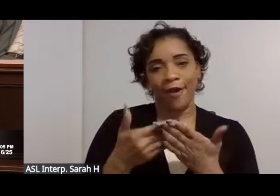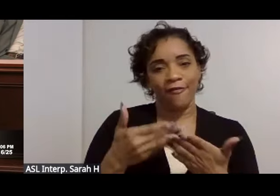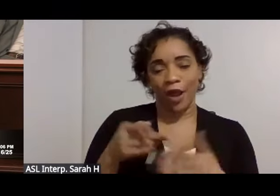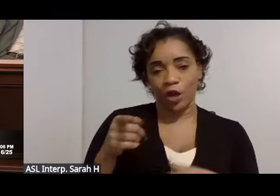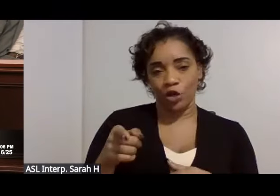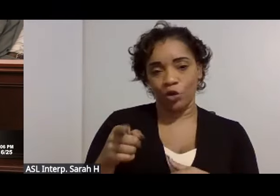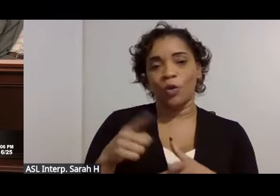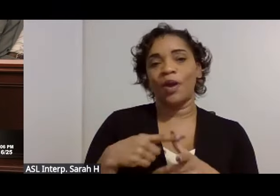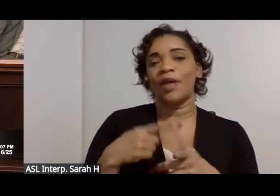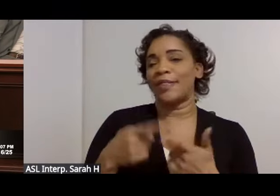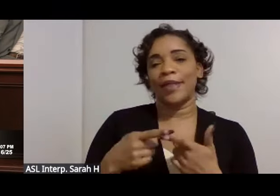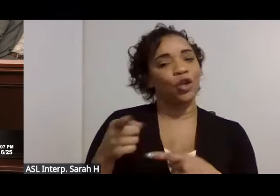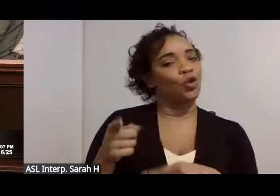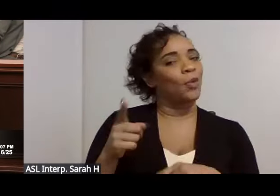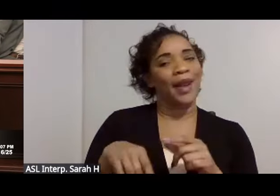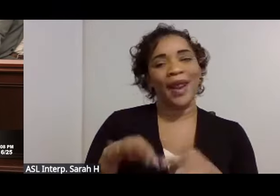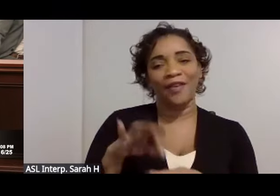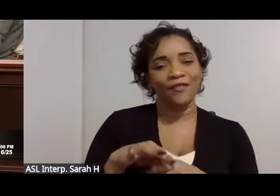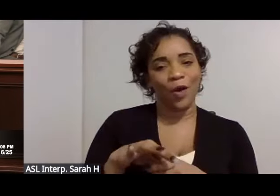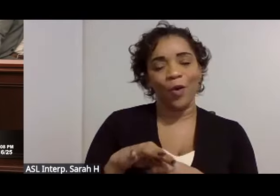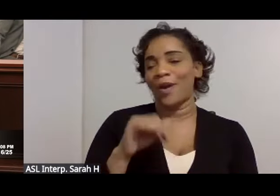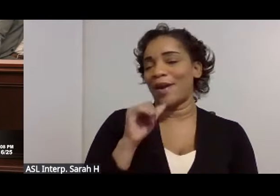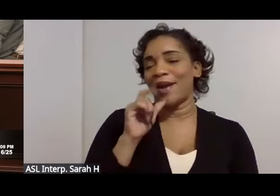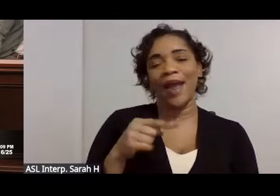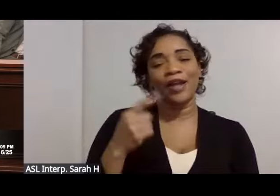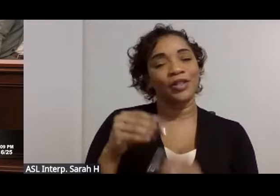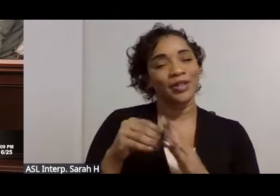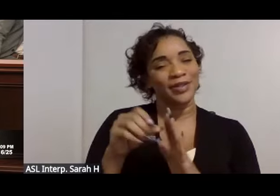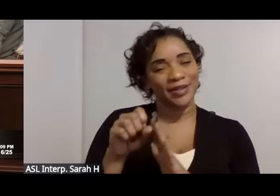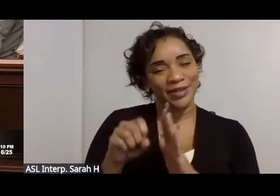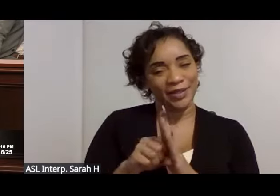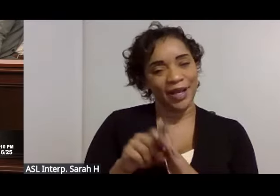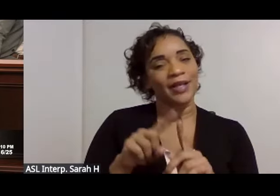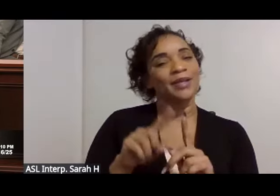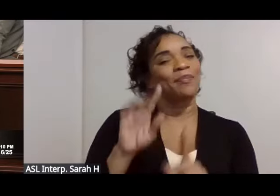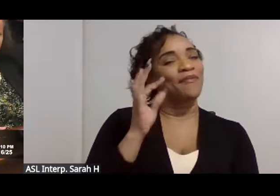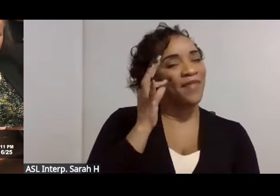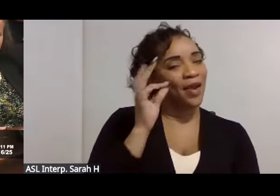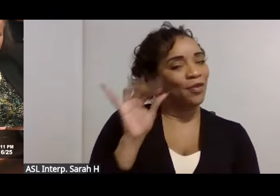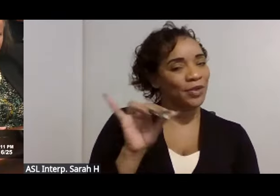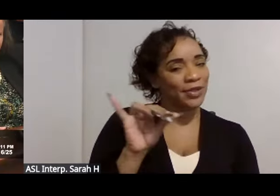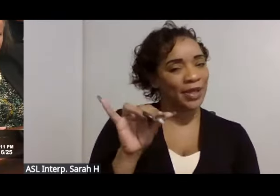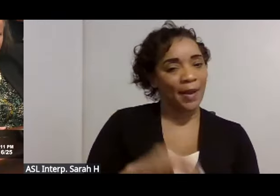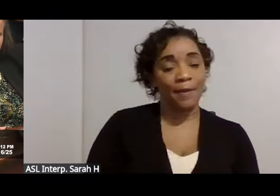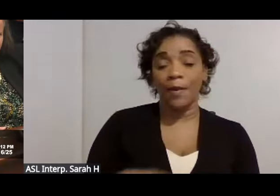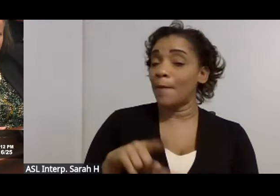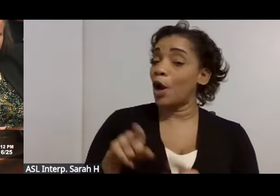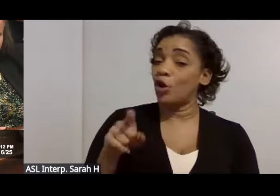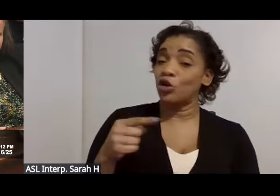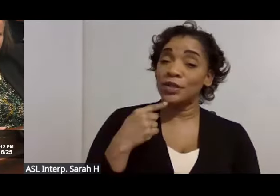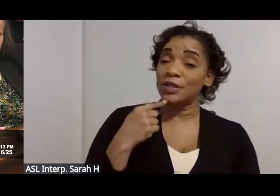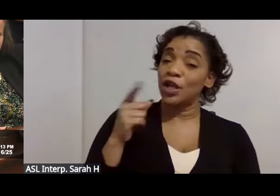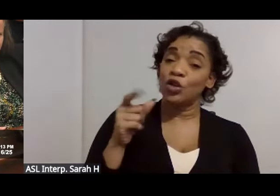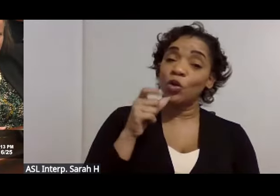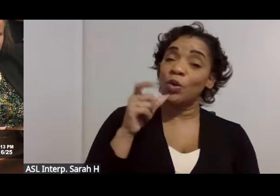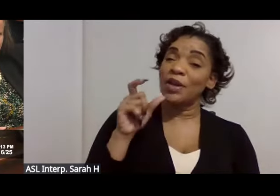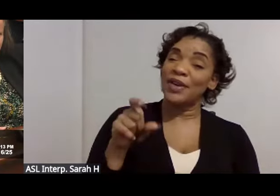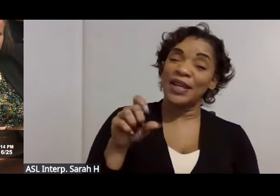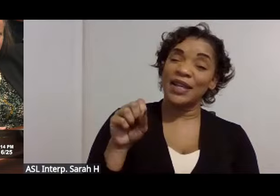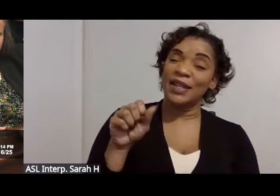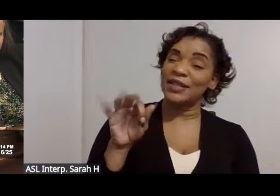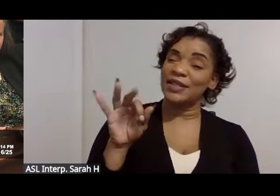stopped from voting. And not only in state elections, but in federal elections. But what you're saying is that you don't even need the SAFE Act. You're